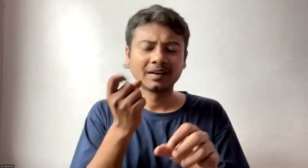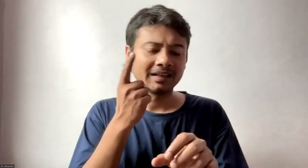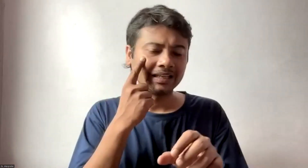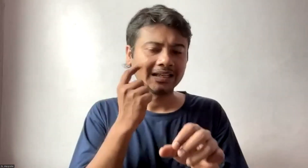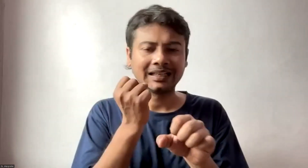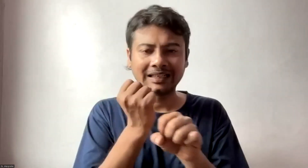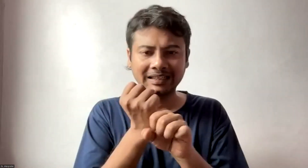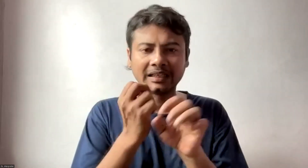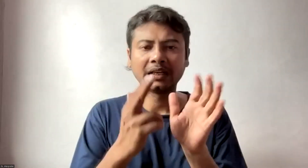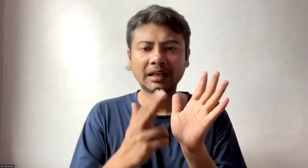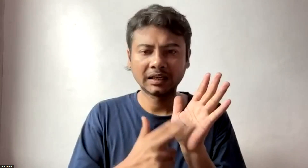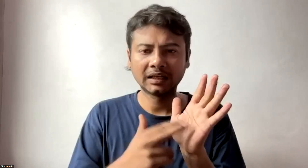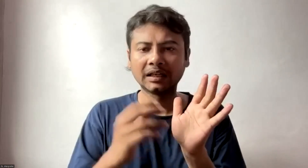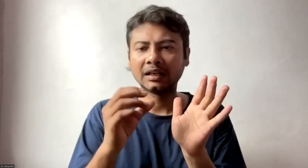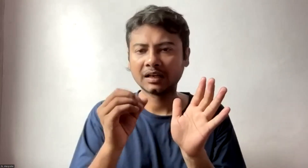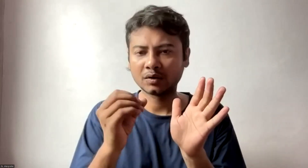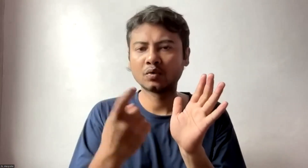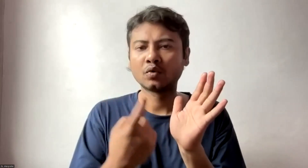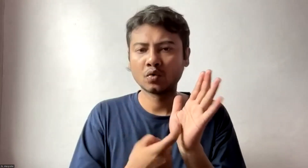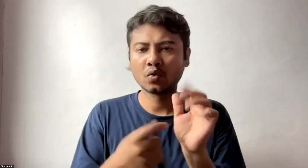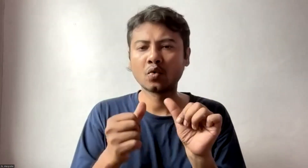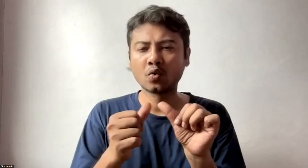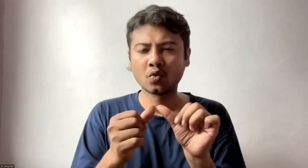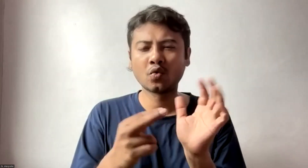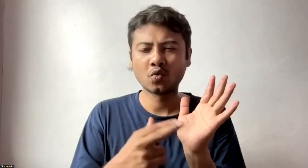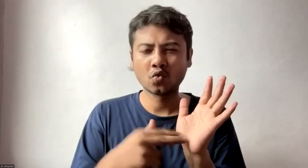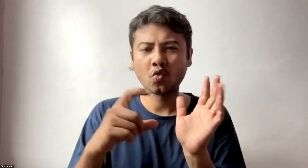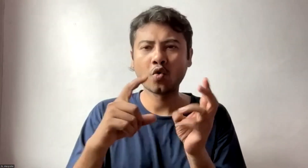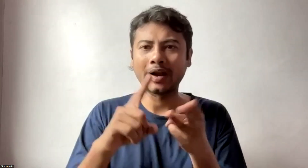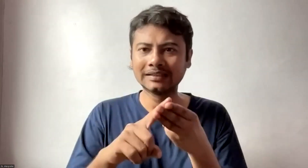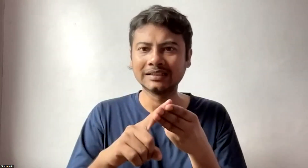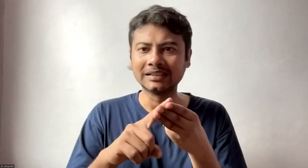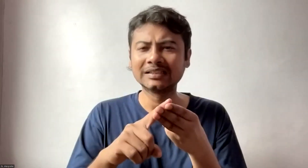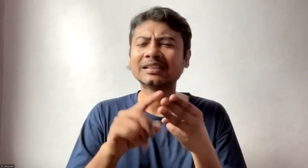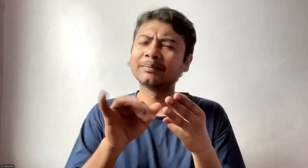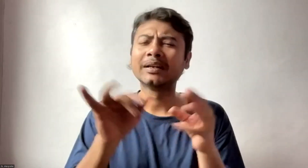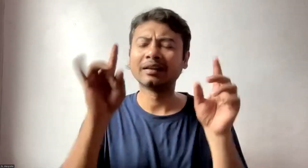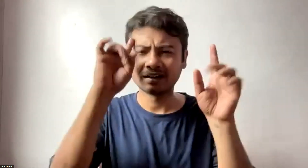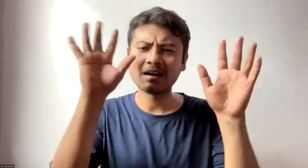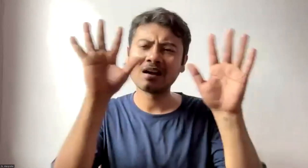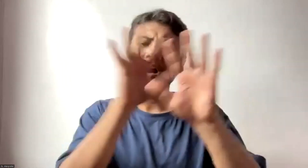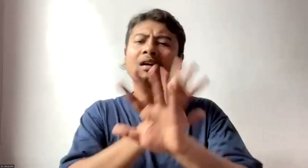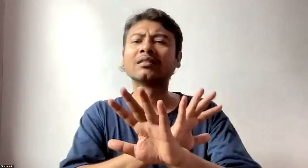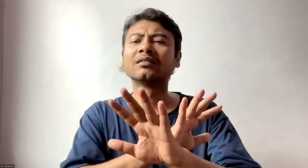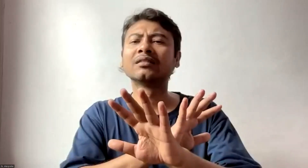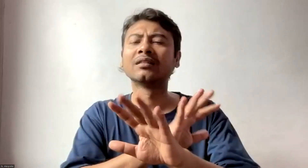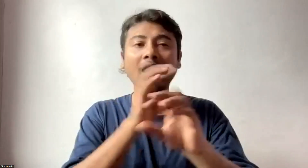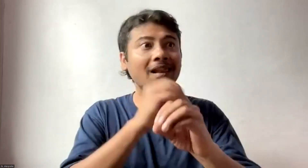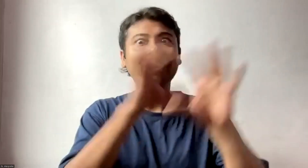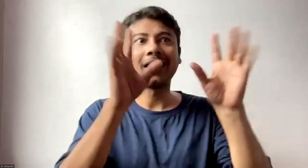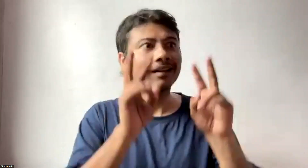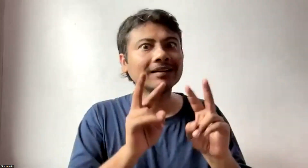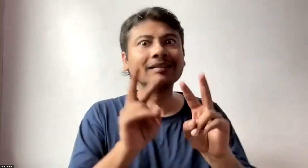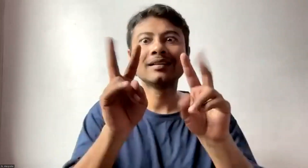So their life is so dark that no knowledge, no matter how much you try to train them or give them knowledge,